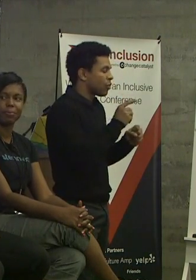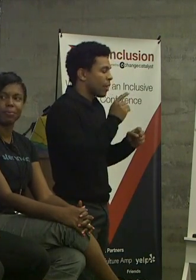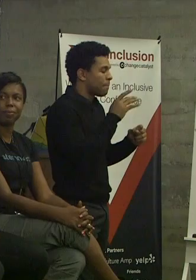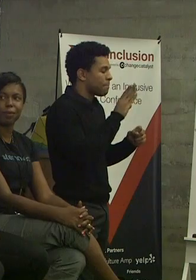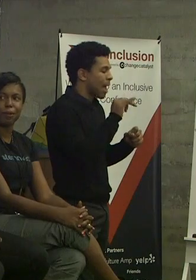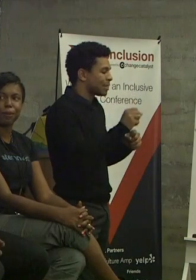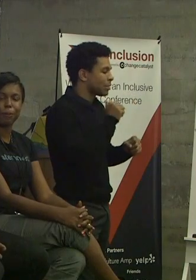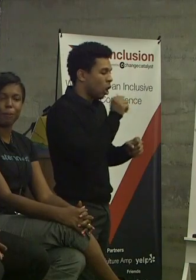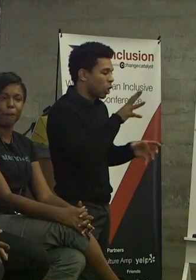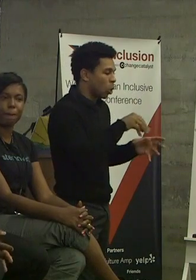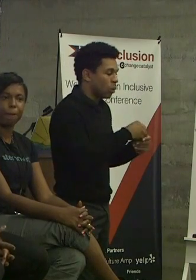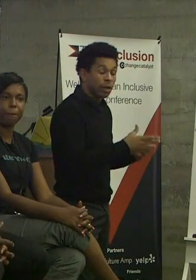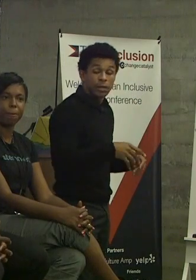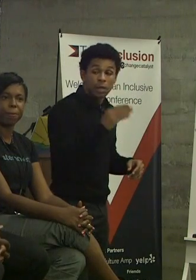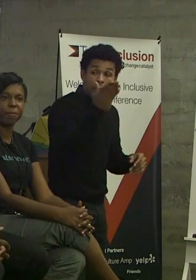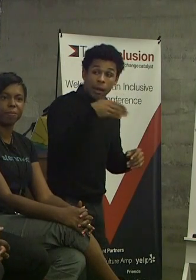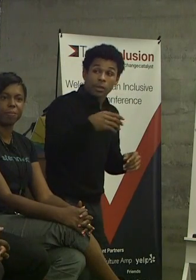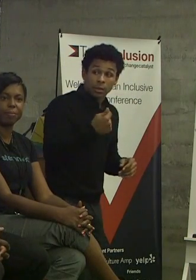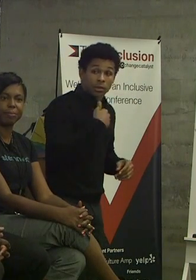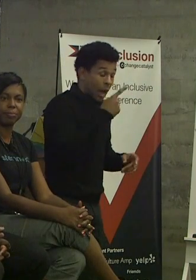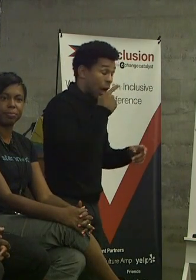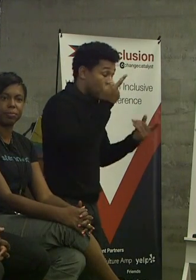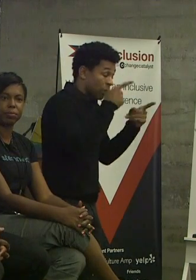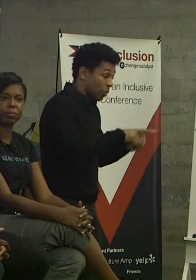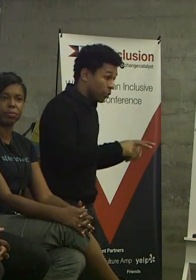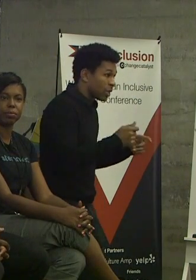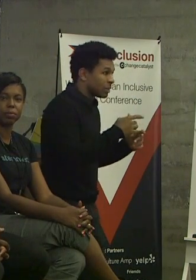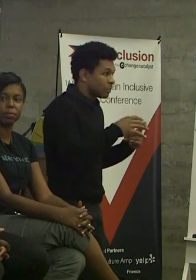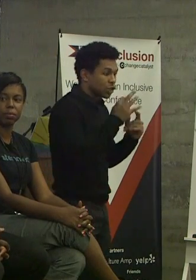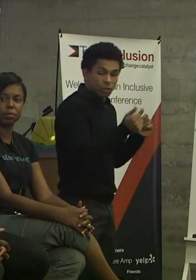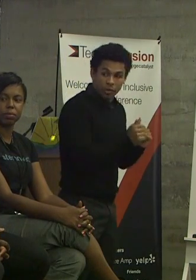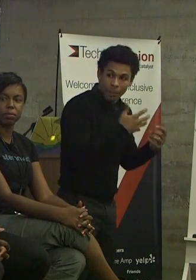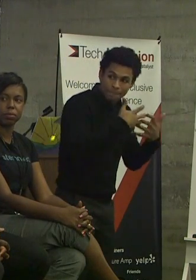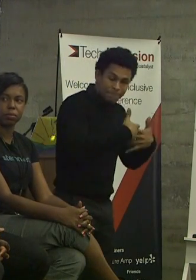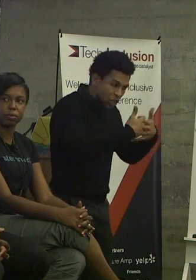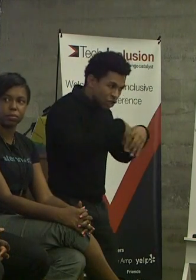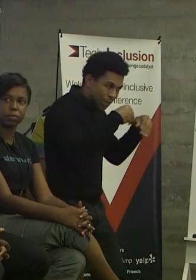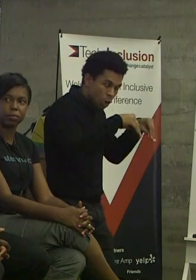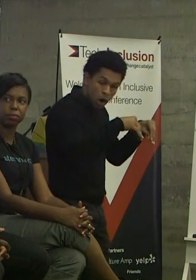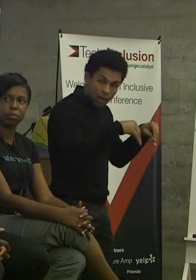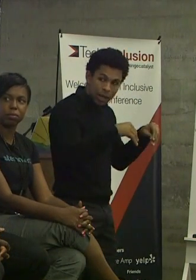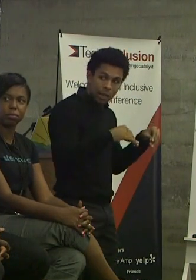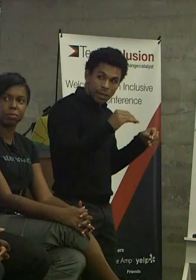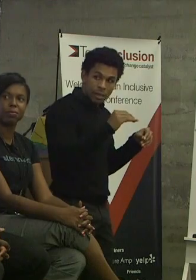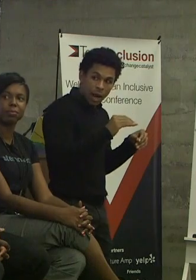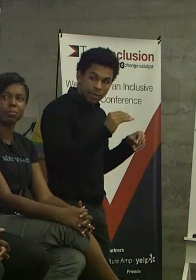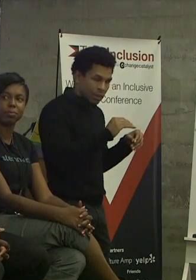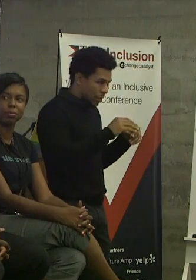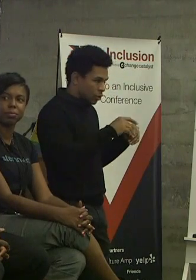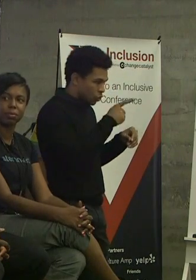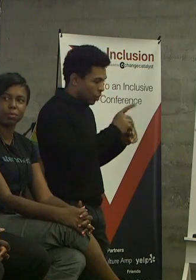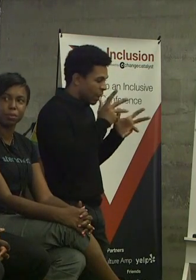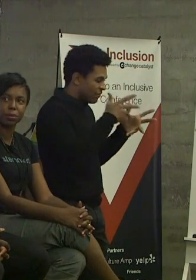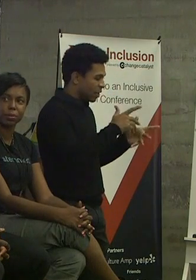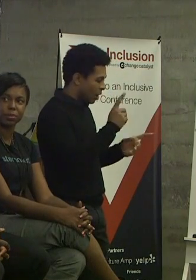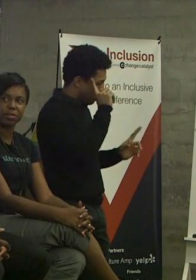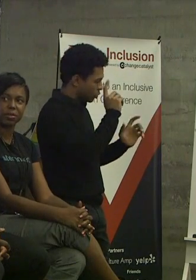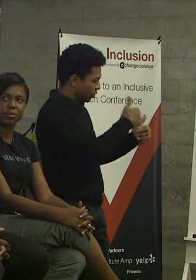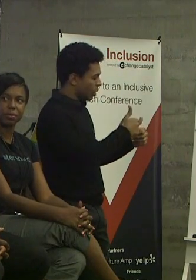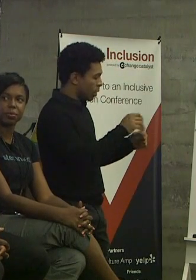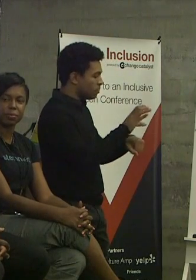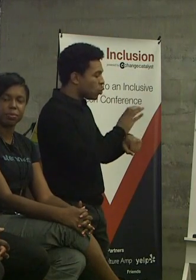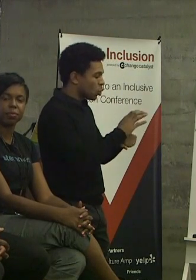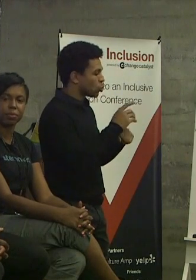definitely agree with you that sometimes it's, especially with machine learning, is like you're leaving it up to the computer to do the